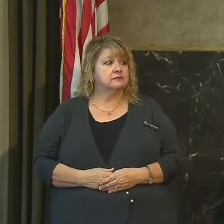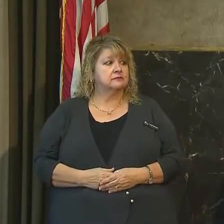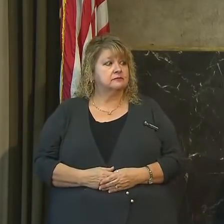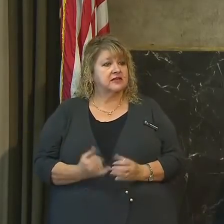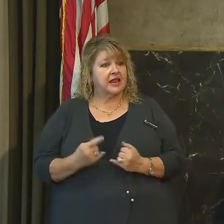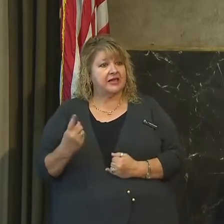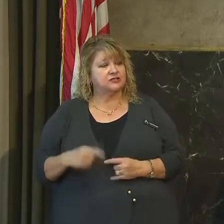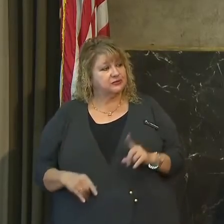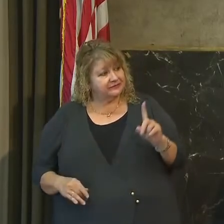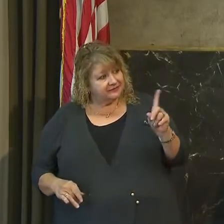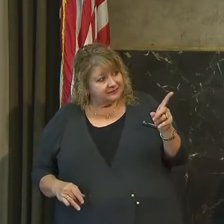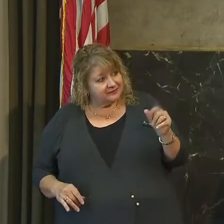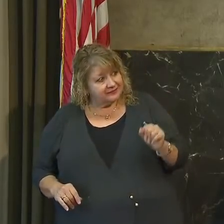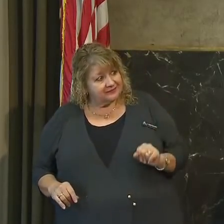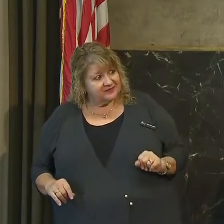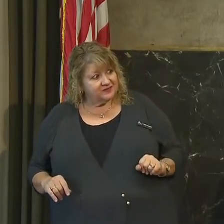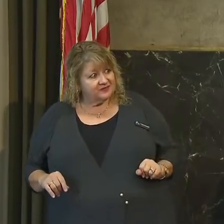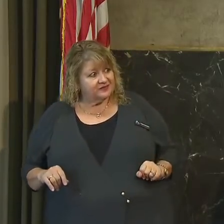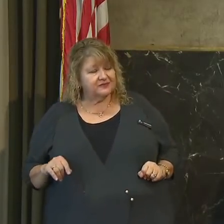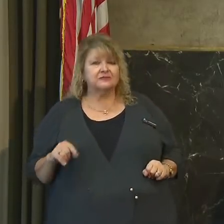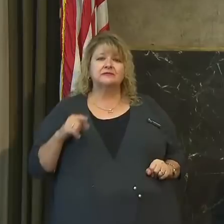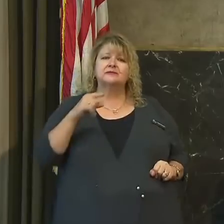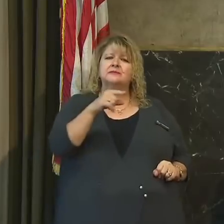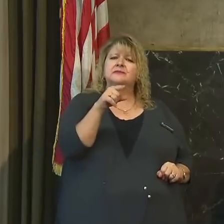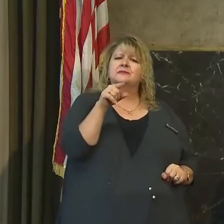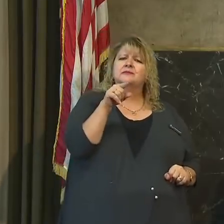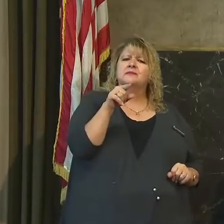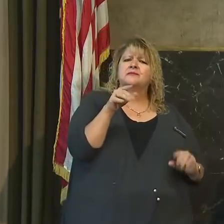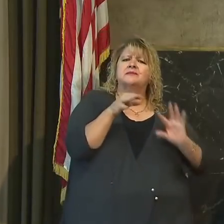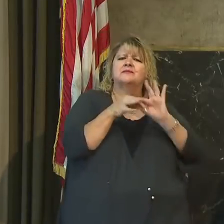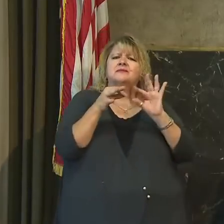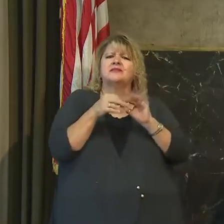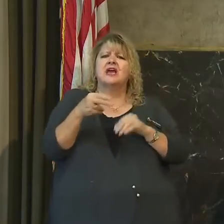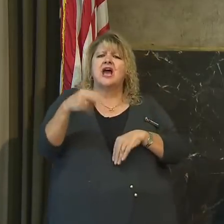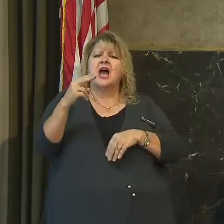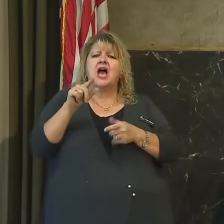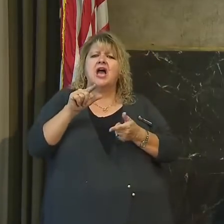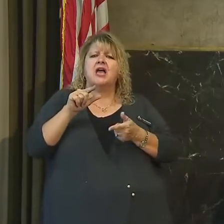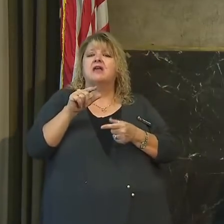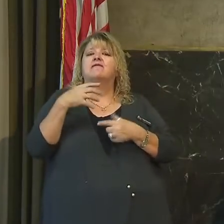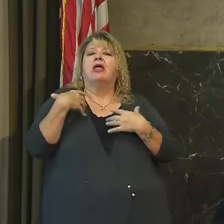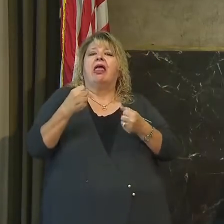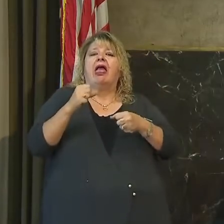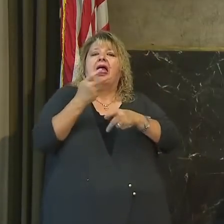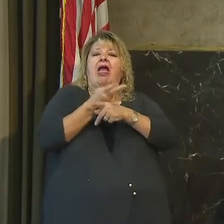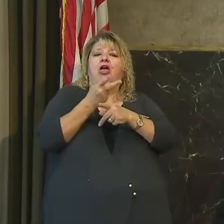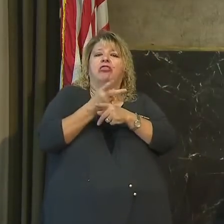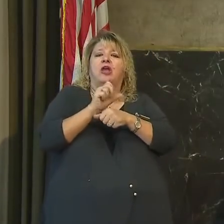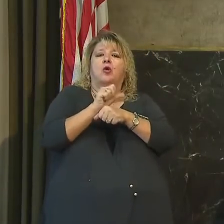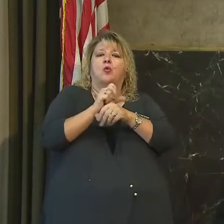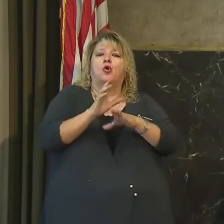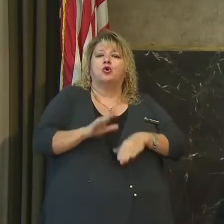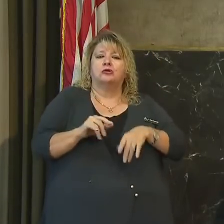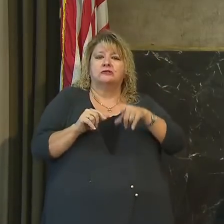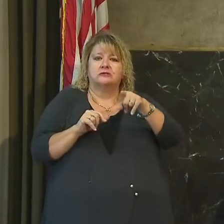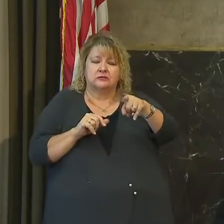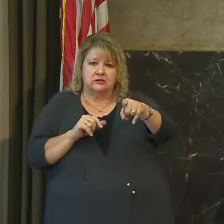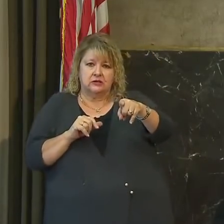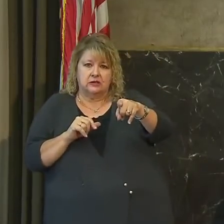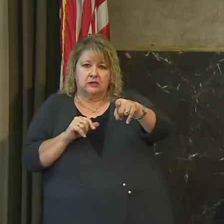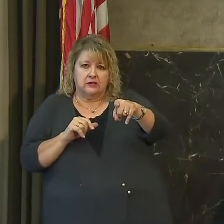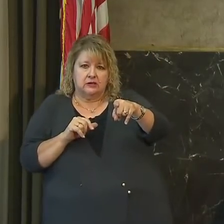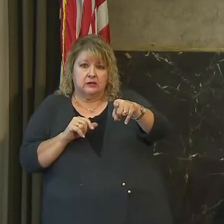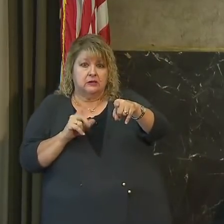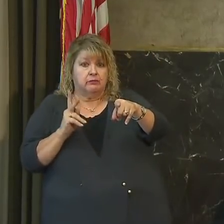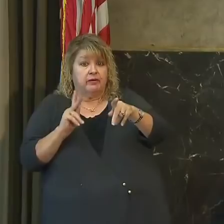You get it. So you talked about the high turnover rate among healthcare workers, but what about the low vaccination rates? How are you planning